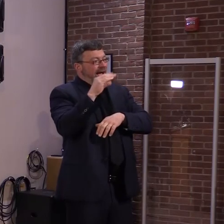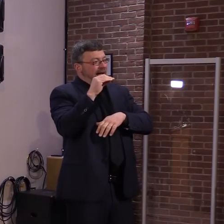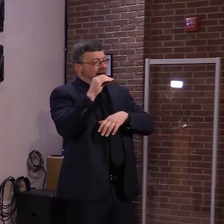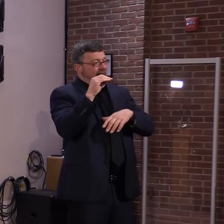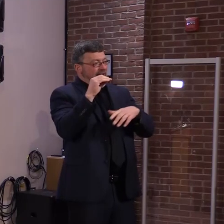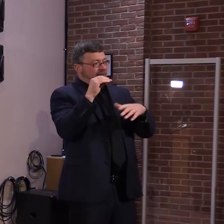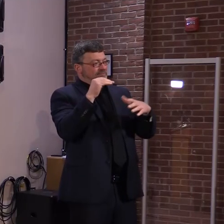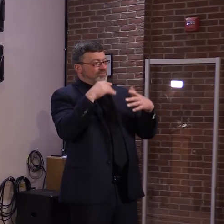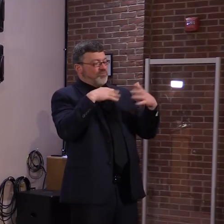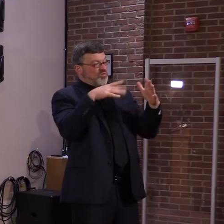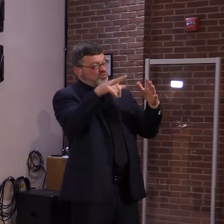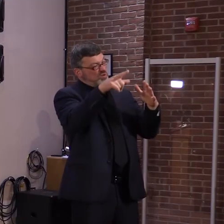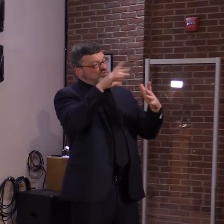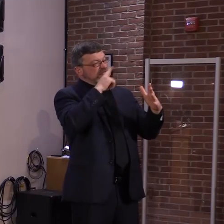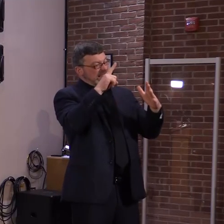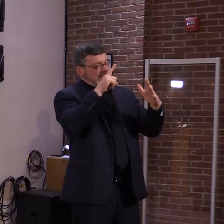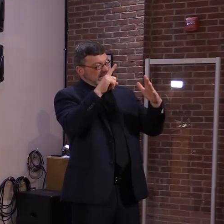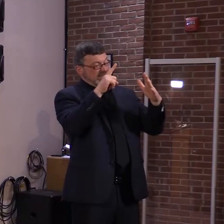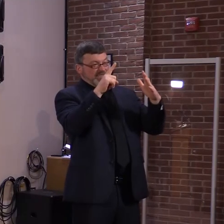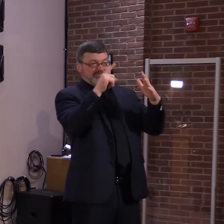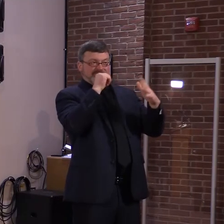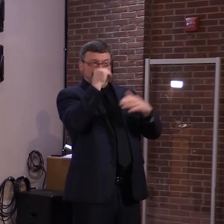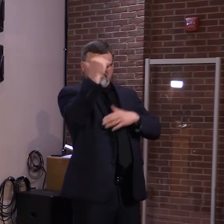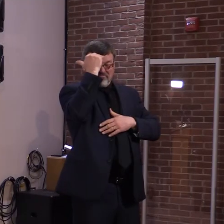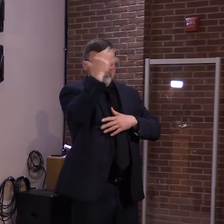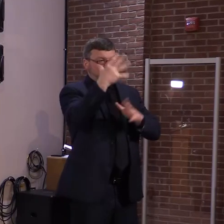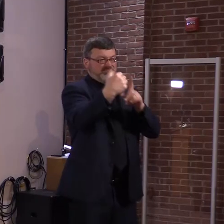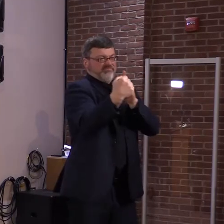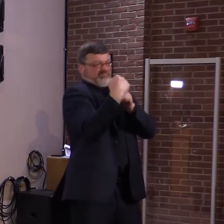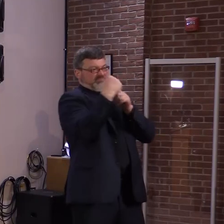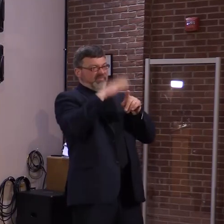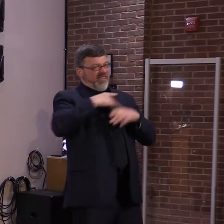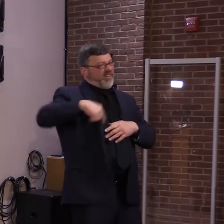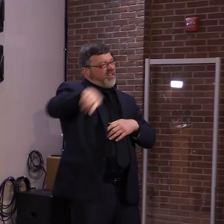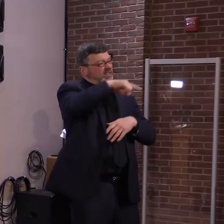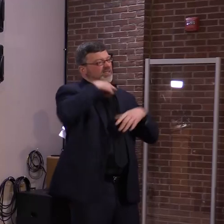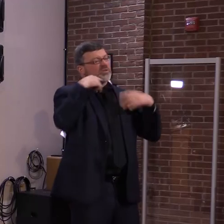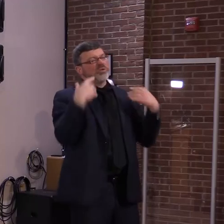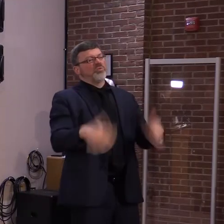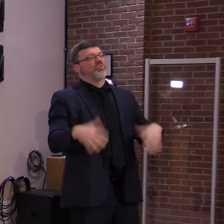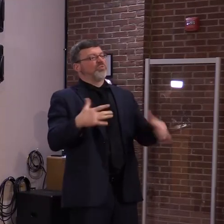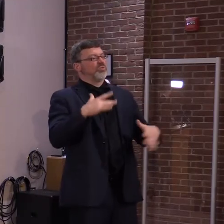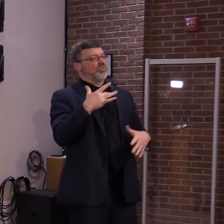and so forth. So thank you again. Have a happy Mother's Day.